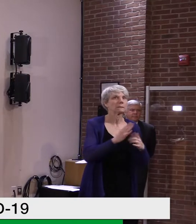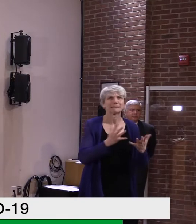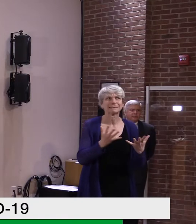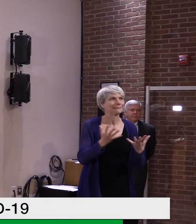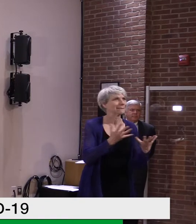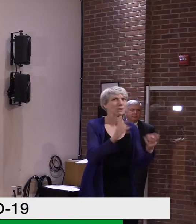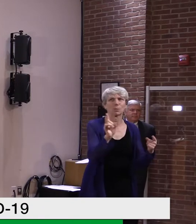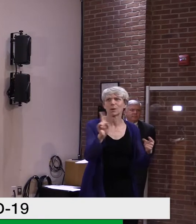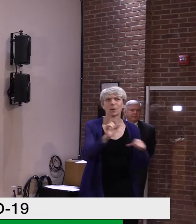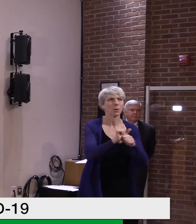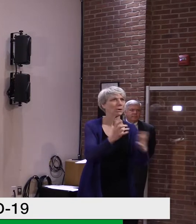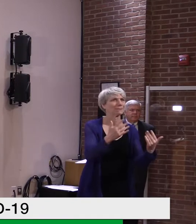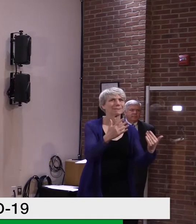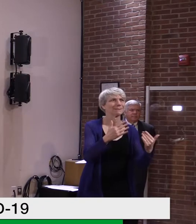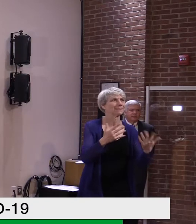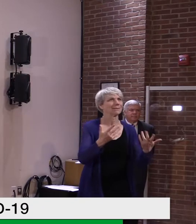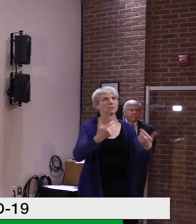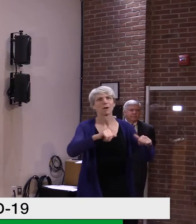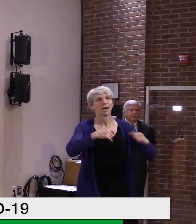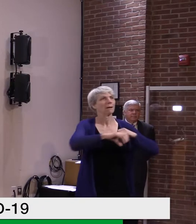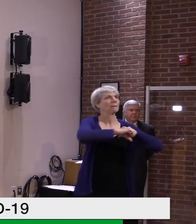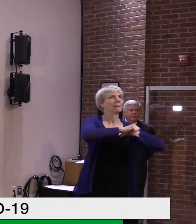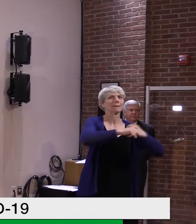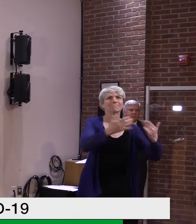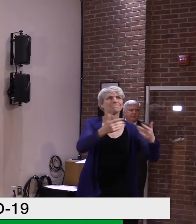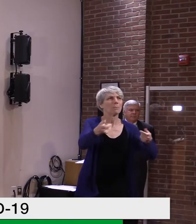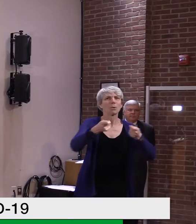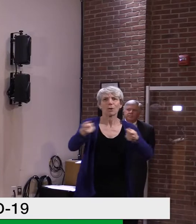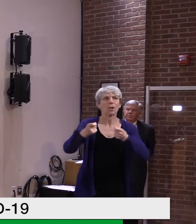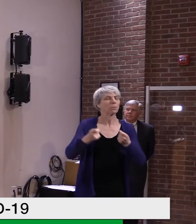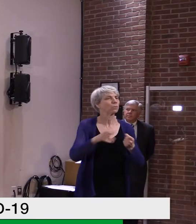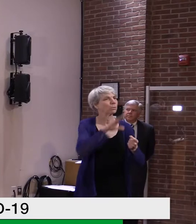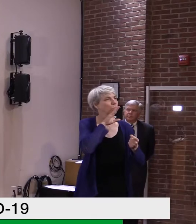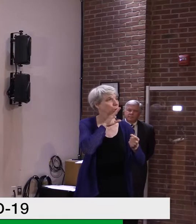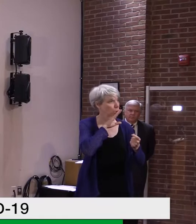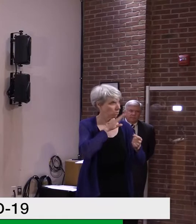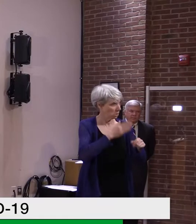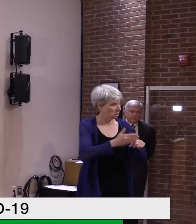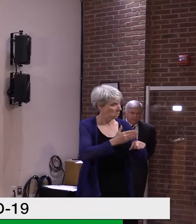I think it's too soon to tell. We know that the labor